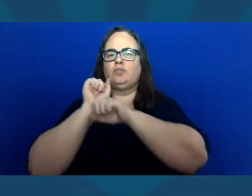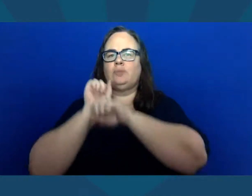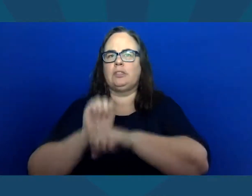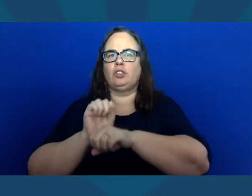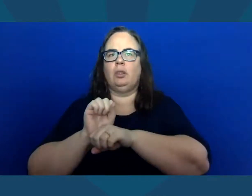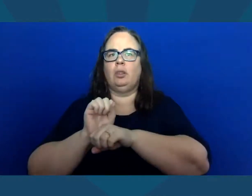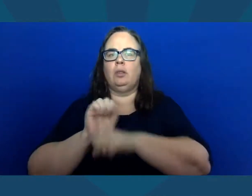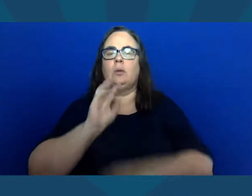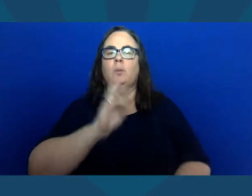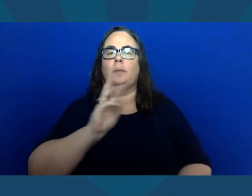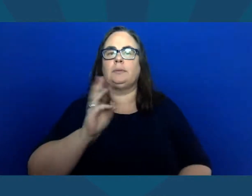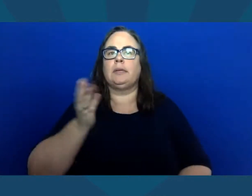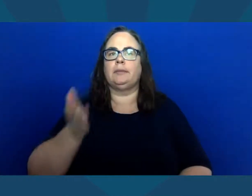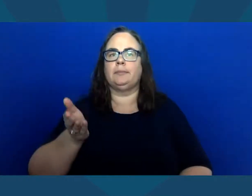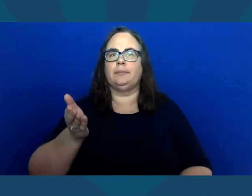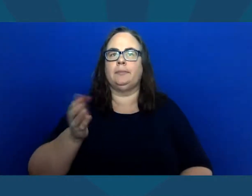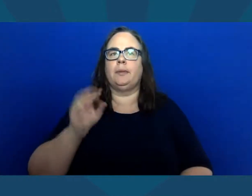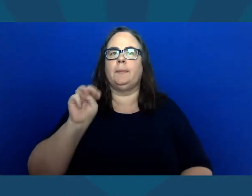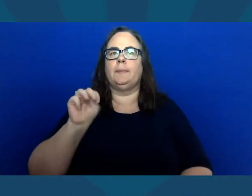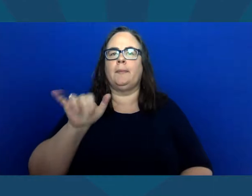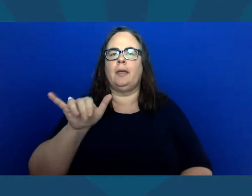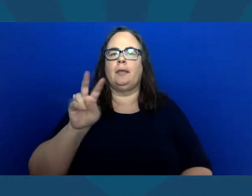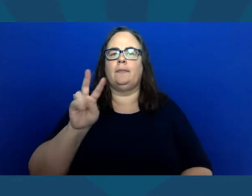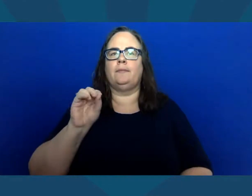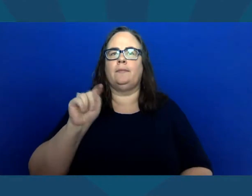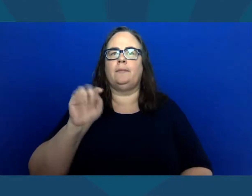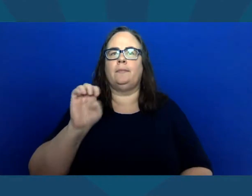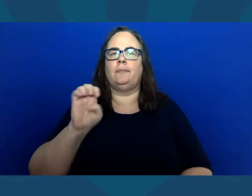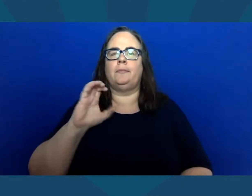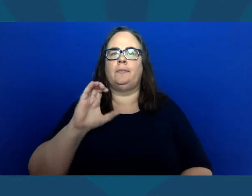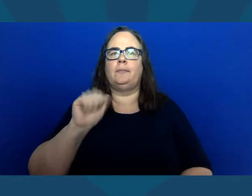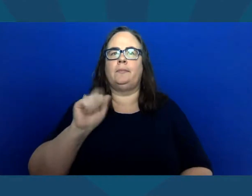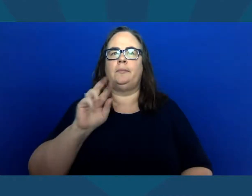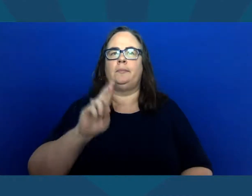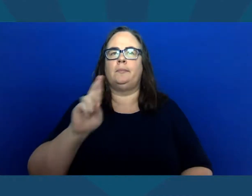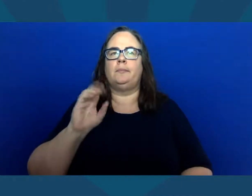Campaign funding, traditional. Website,